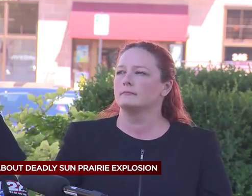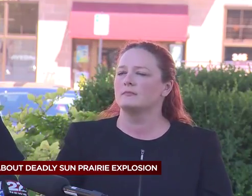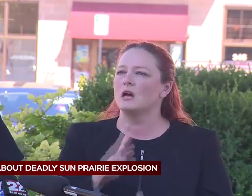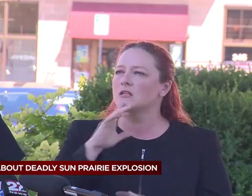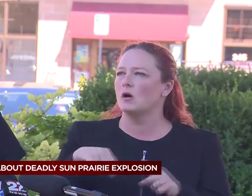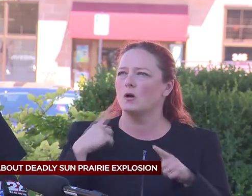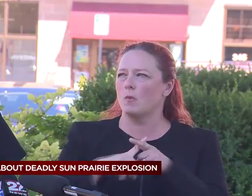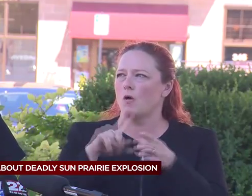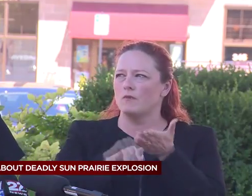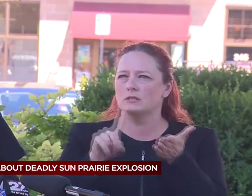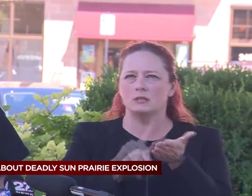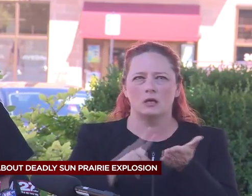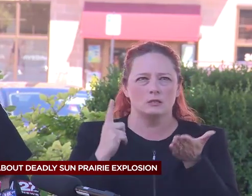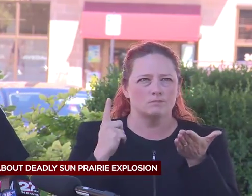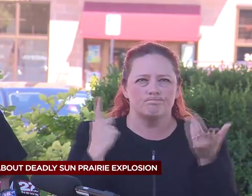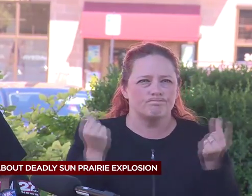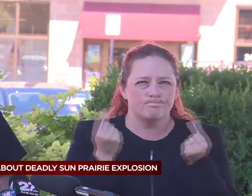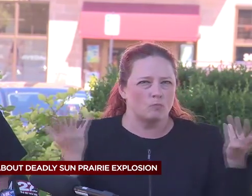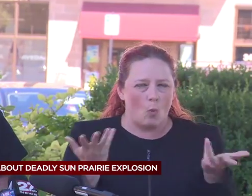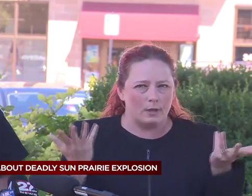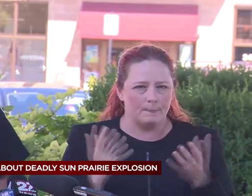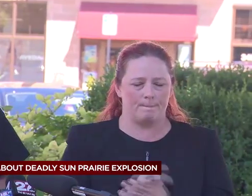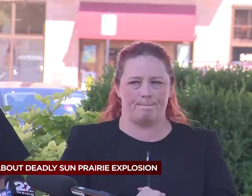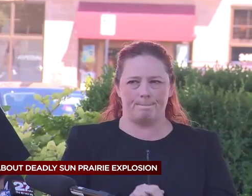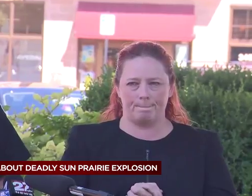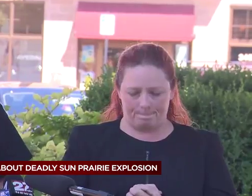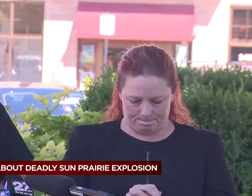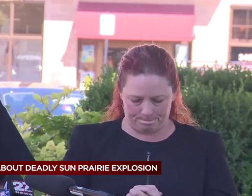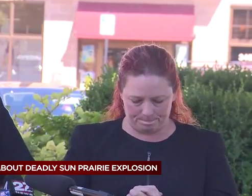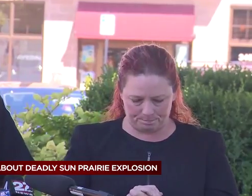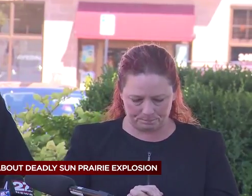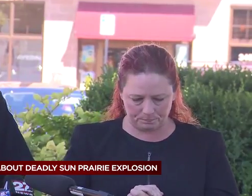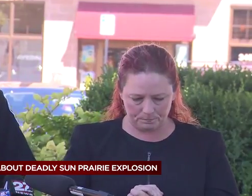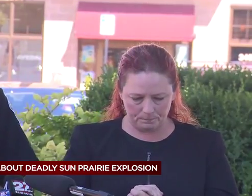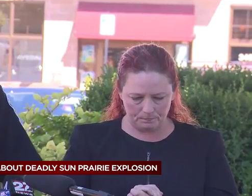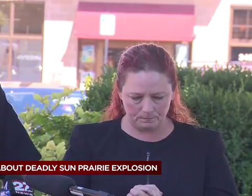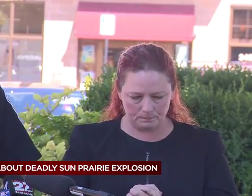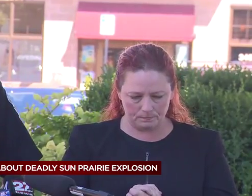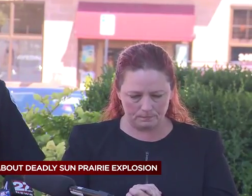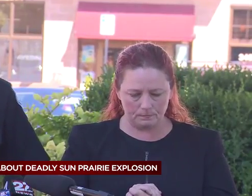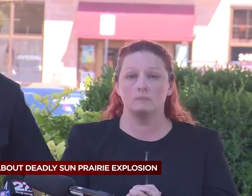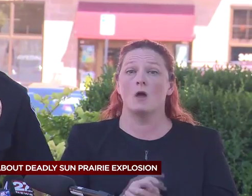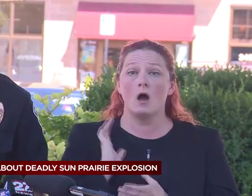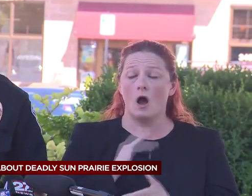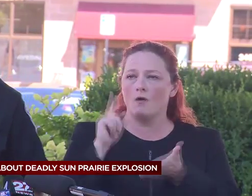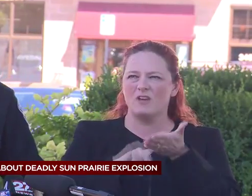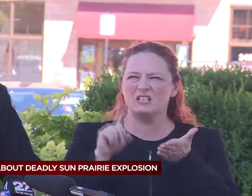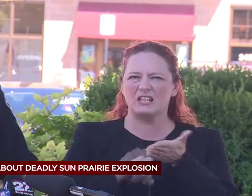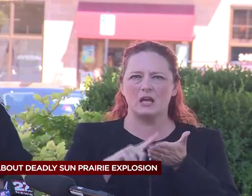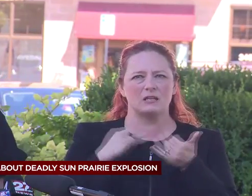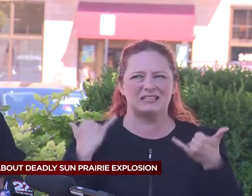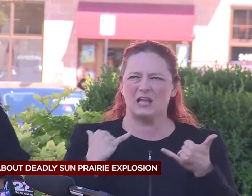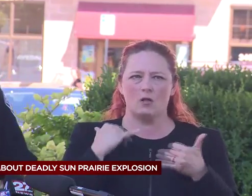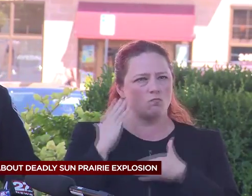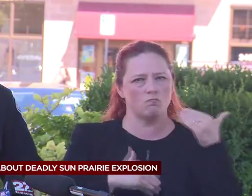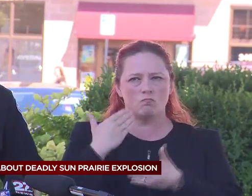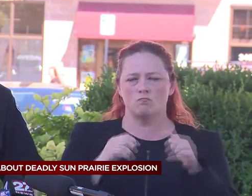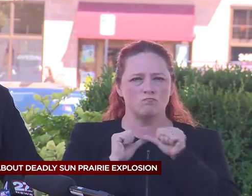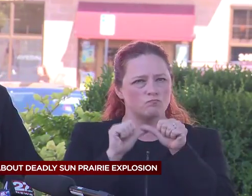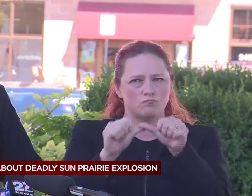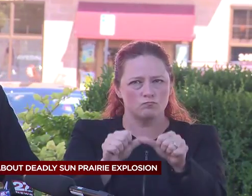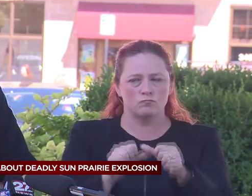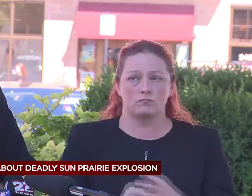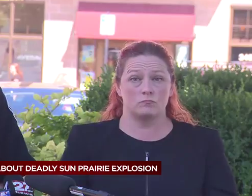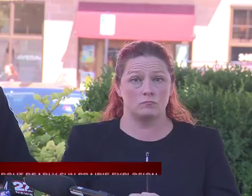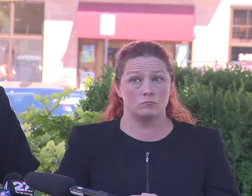the investigation. What I can tell you right now that the investigation is still very much an ongoing process. We